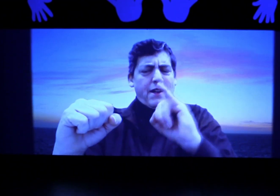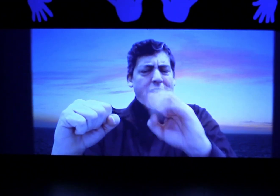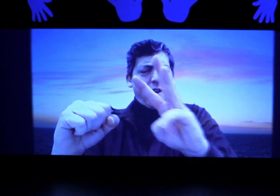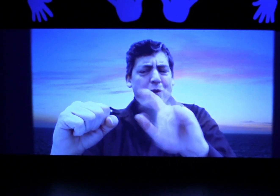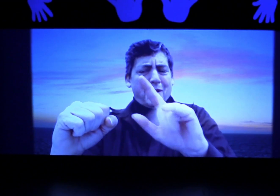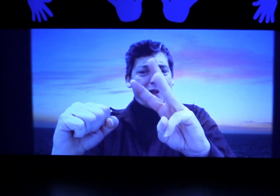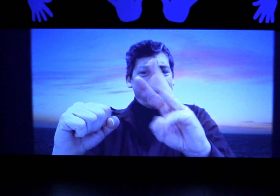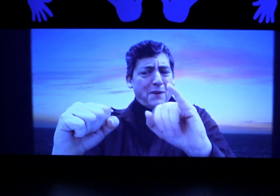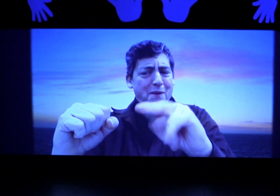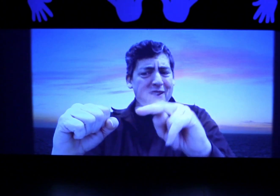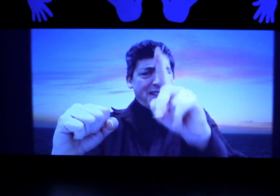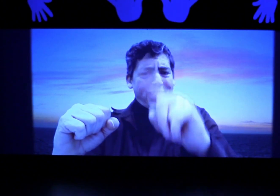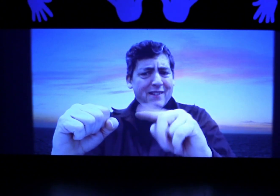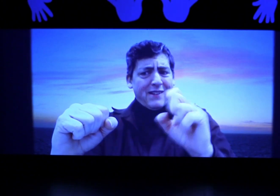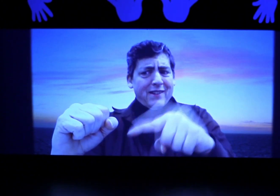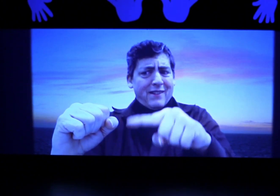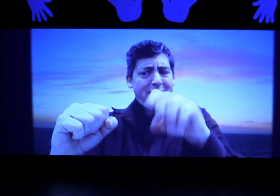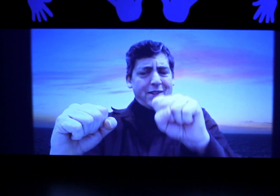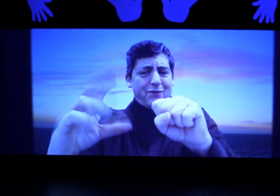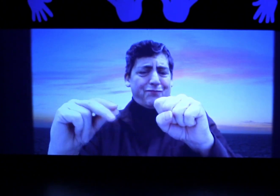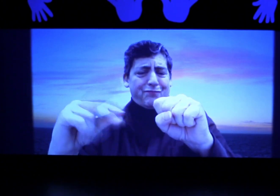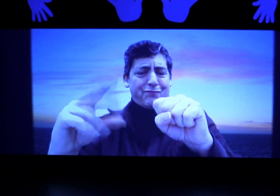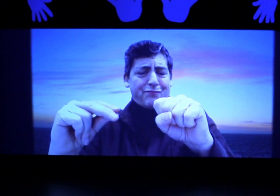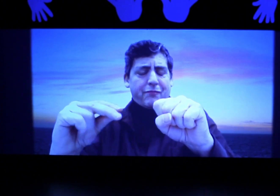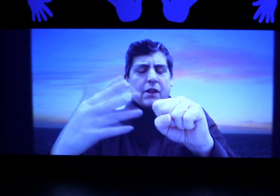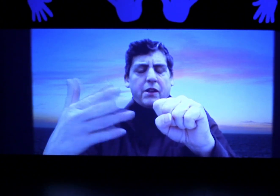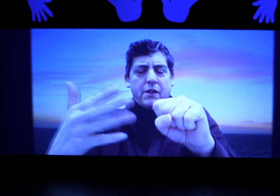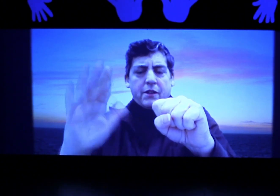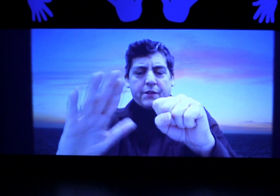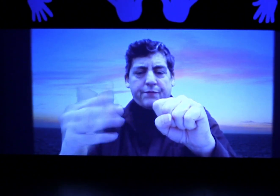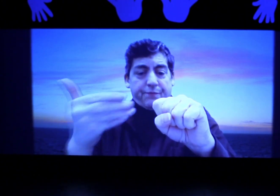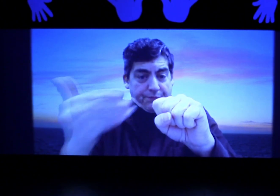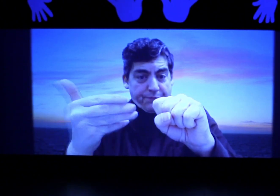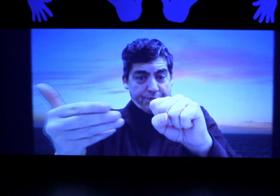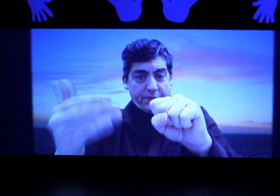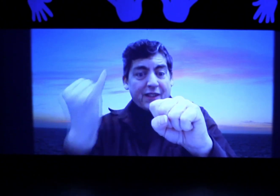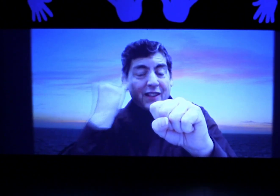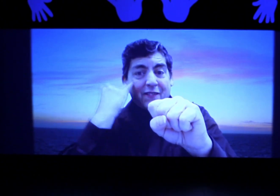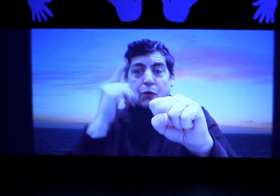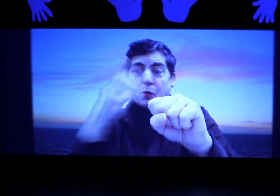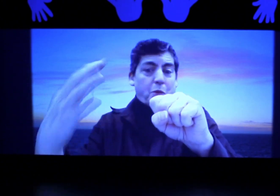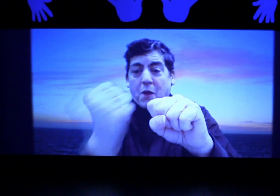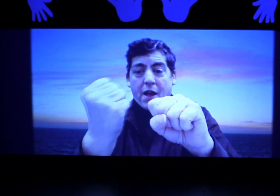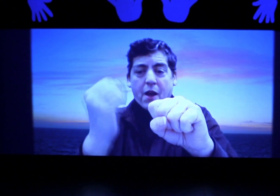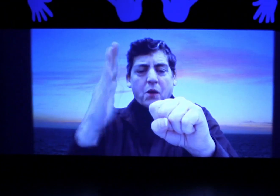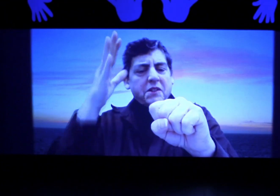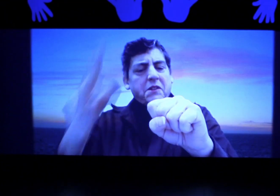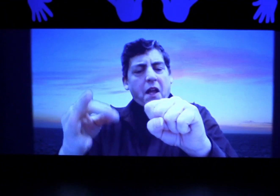Excuse me? I will win. I don't think so. Anyway, do you want to do it? Whoever